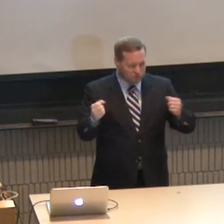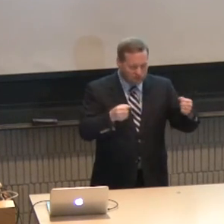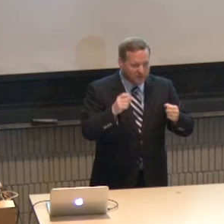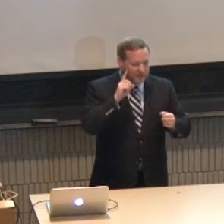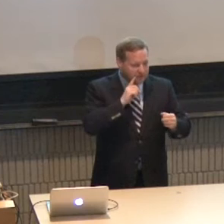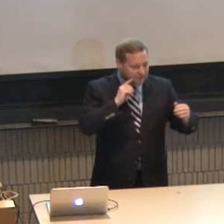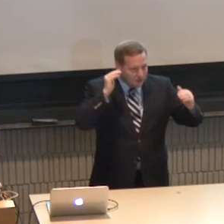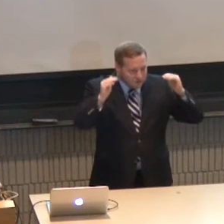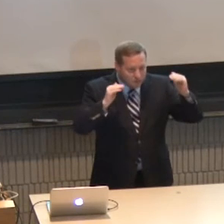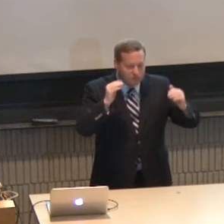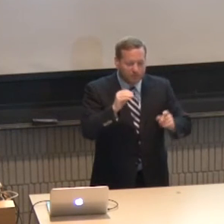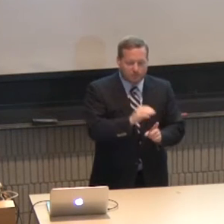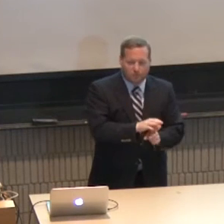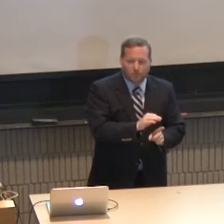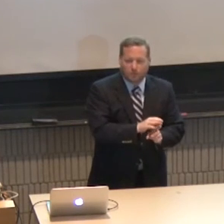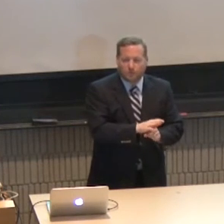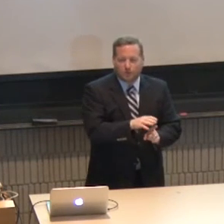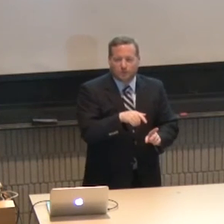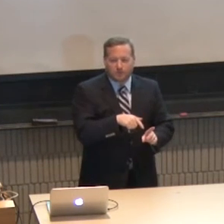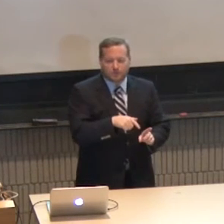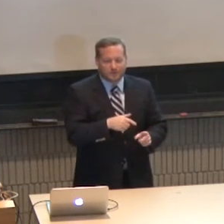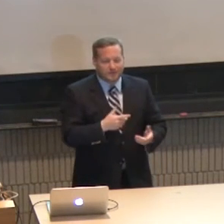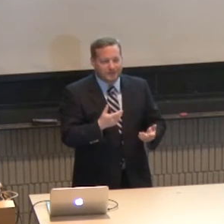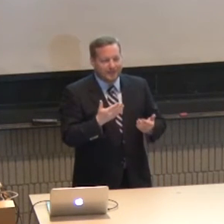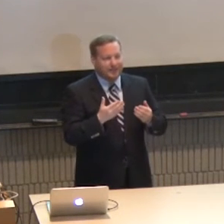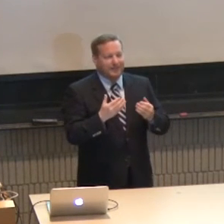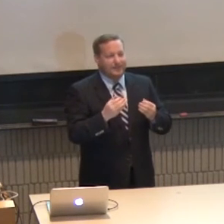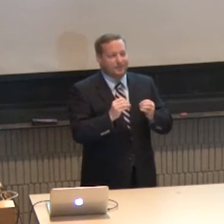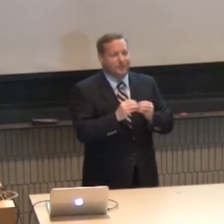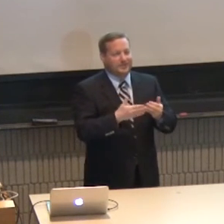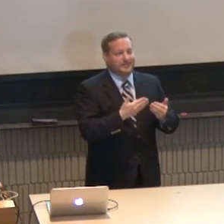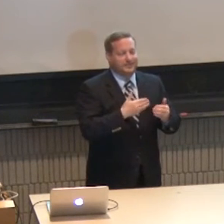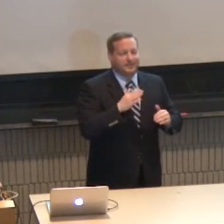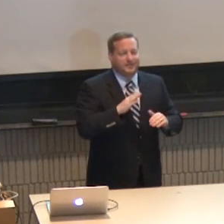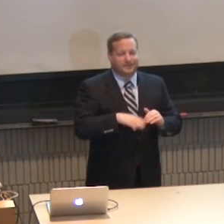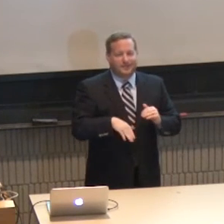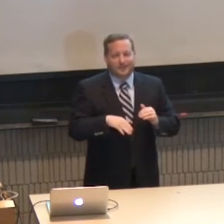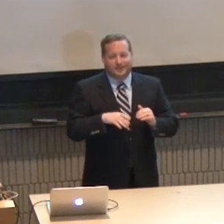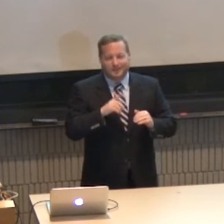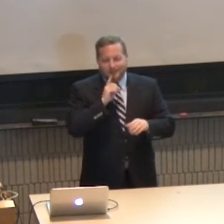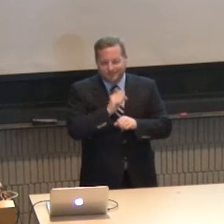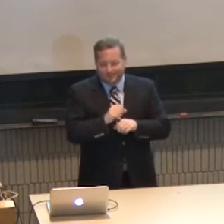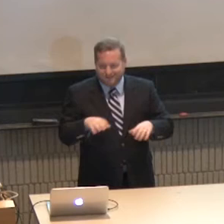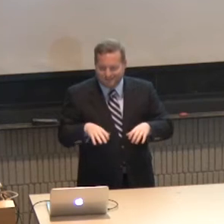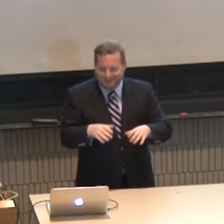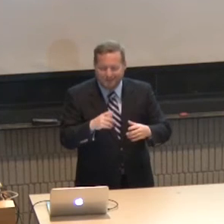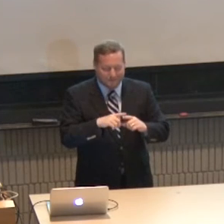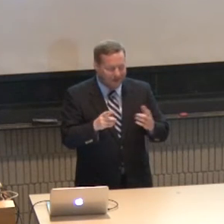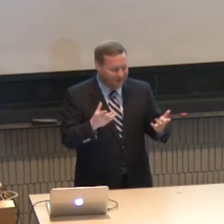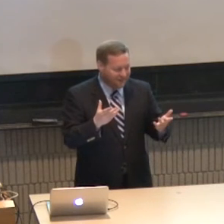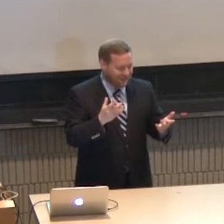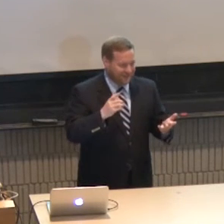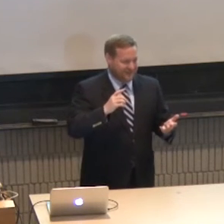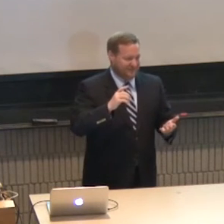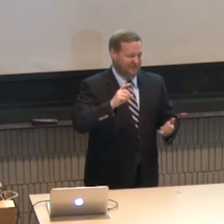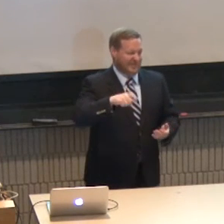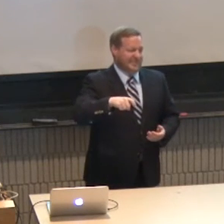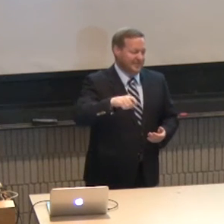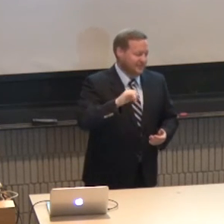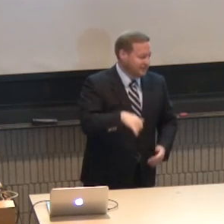doesn't start early enough, and therefore deaf community members have to be brought in and connected to the child. I mean, it's a lot to